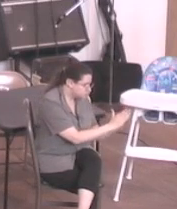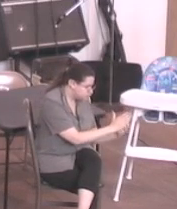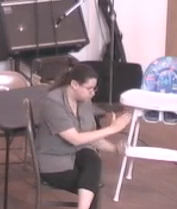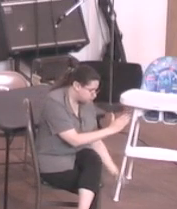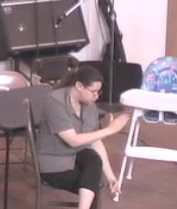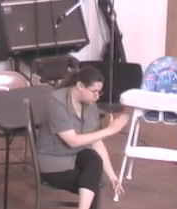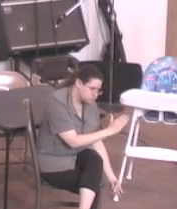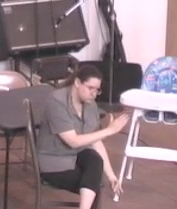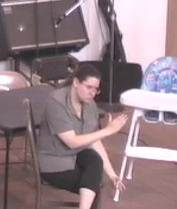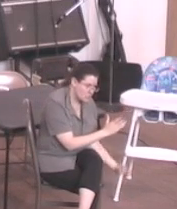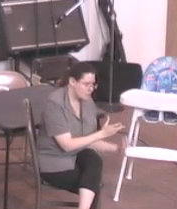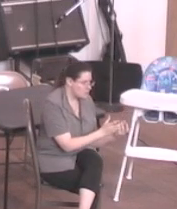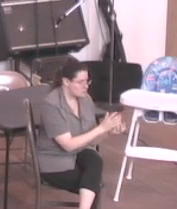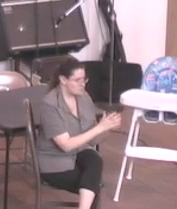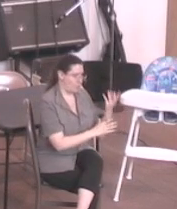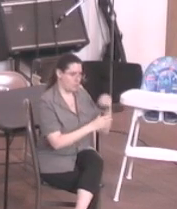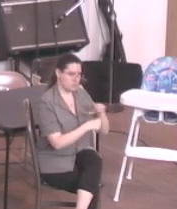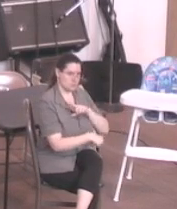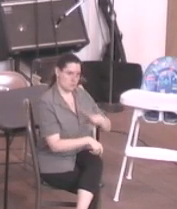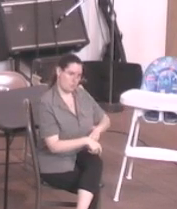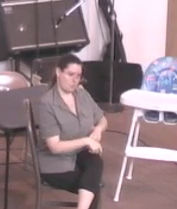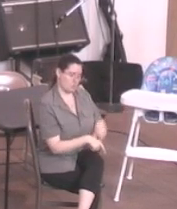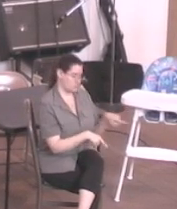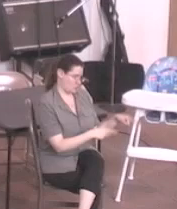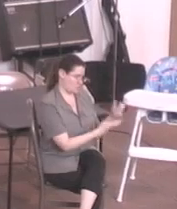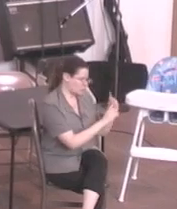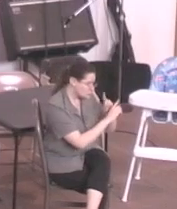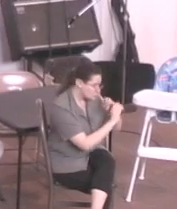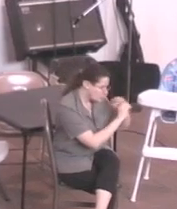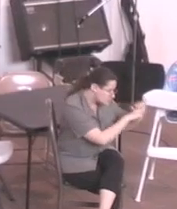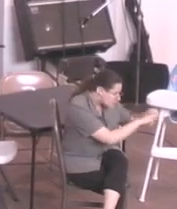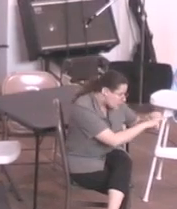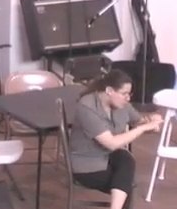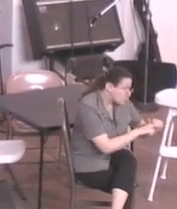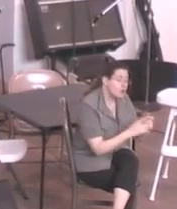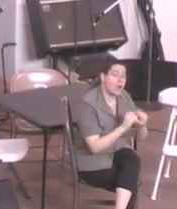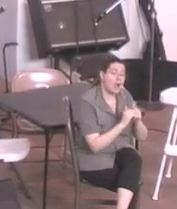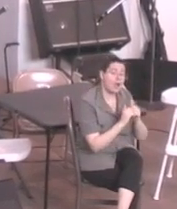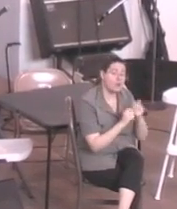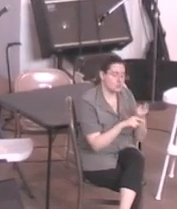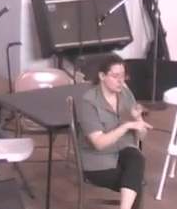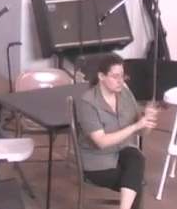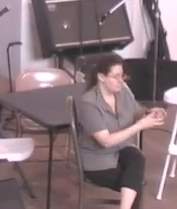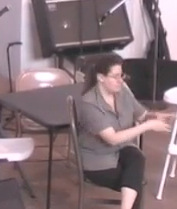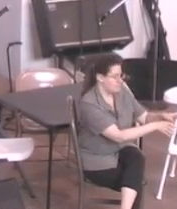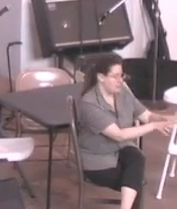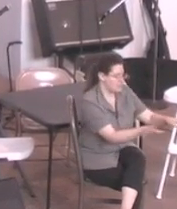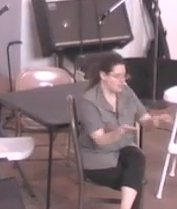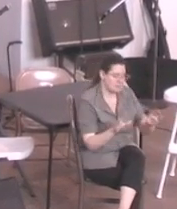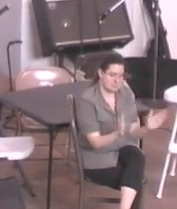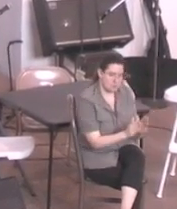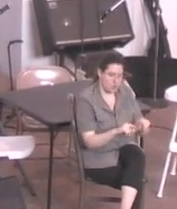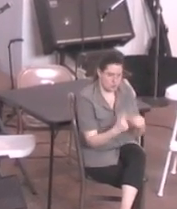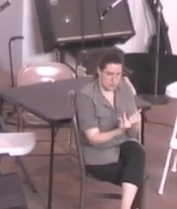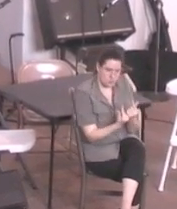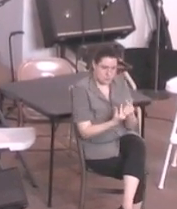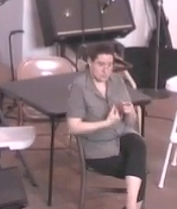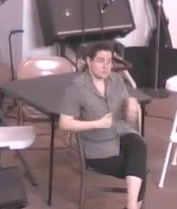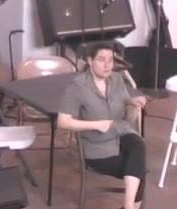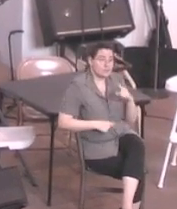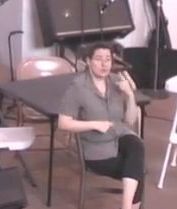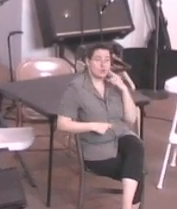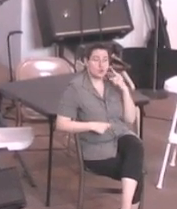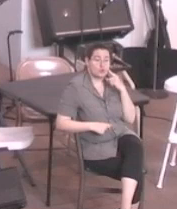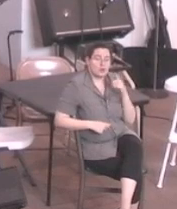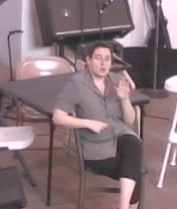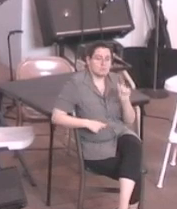to growing in the Lord. And through the discipling, they started all these small groups. And I don't know if you've ever heard of RLM